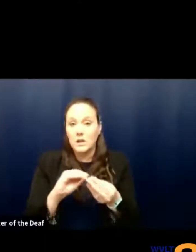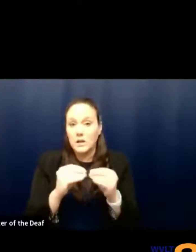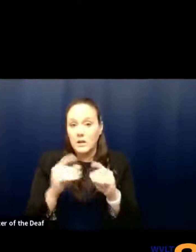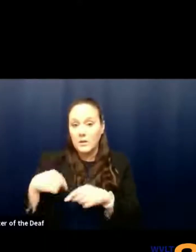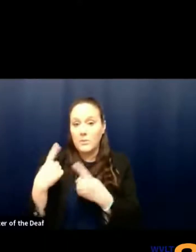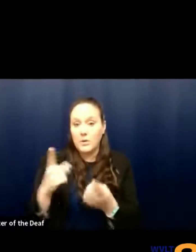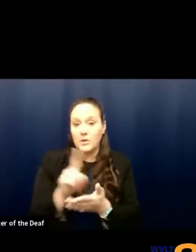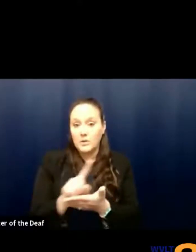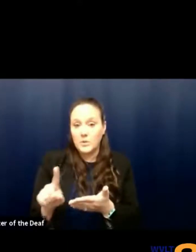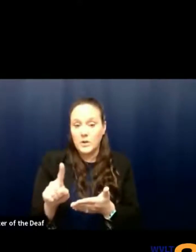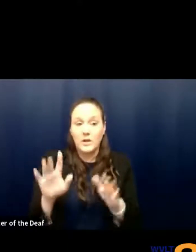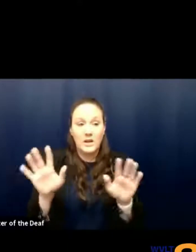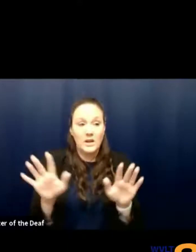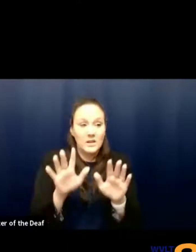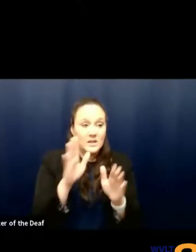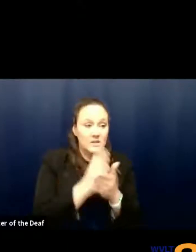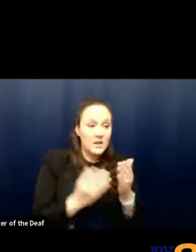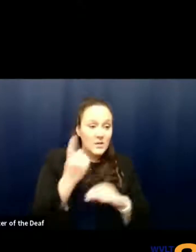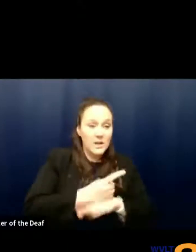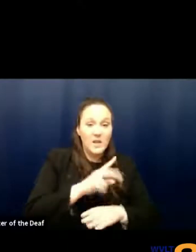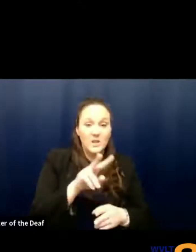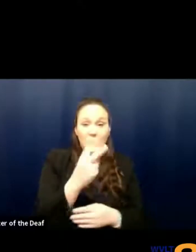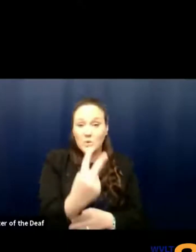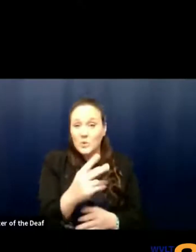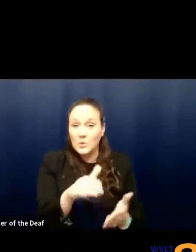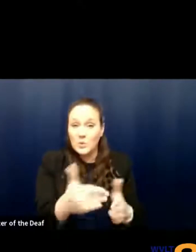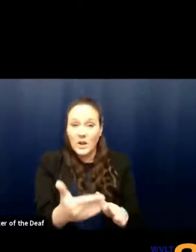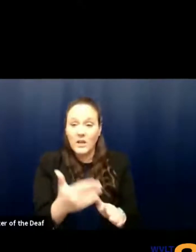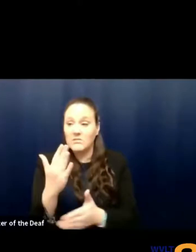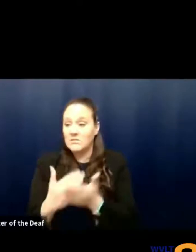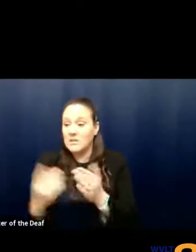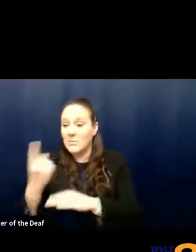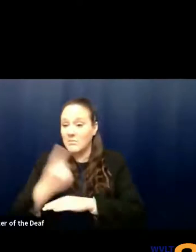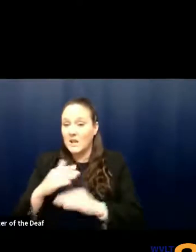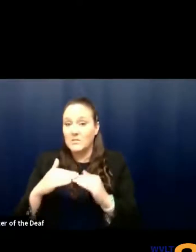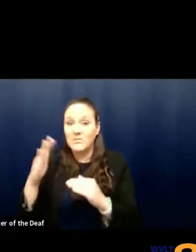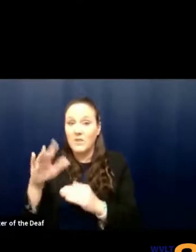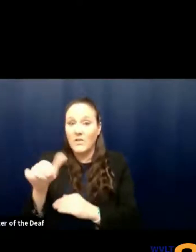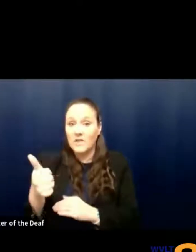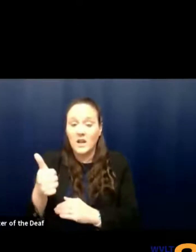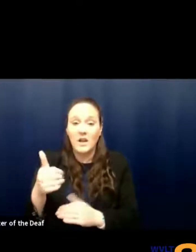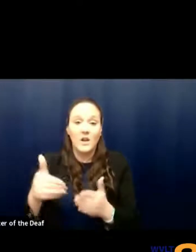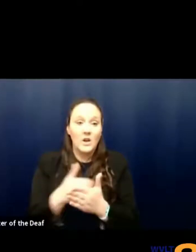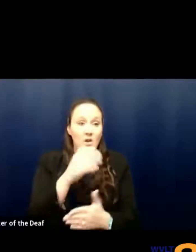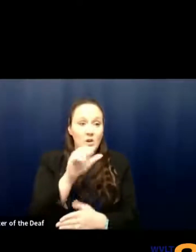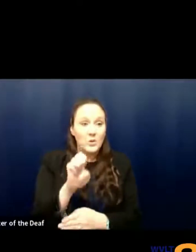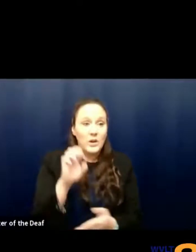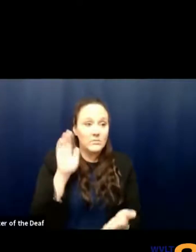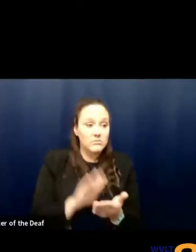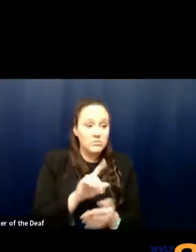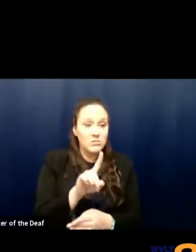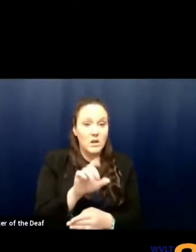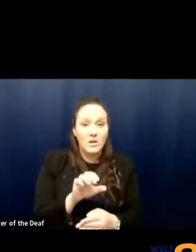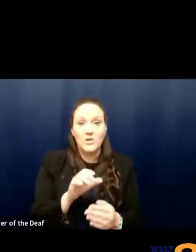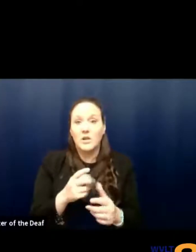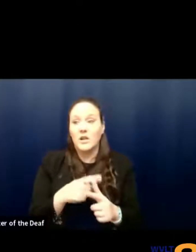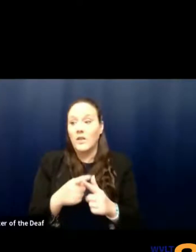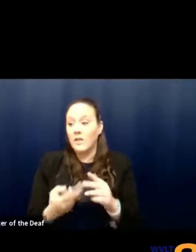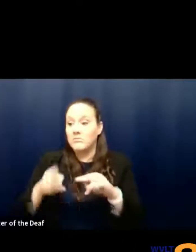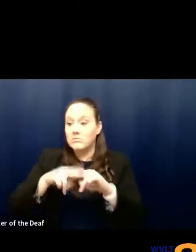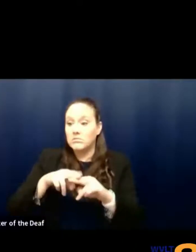brought 2 deaths, others had more than 10. New cases dropped by nearly 100 at the start of the week, then went back up nearly 100